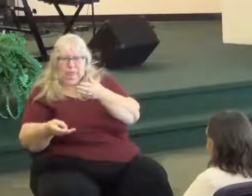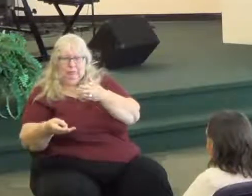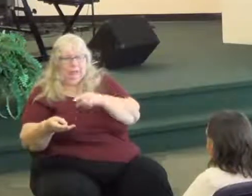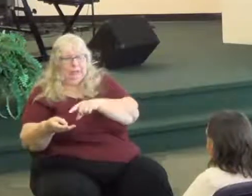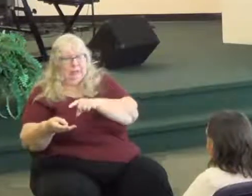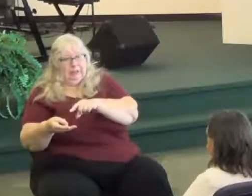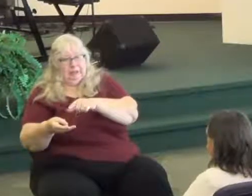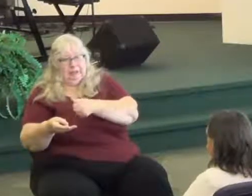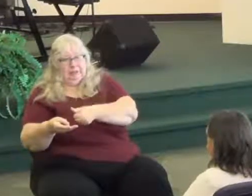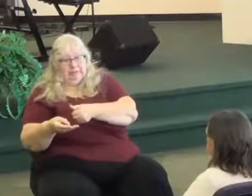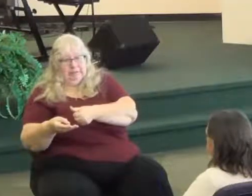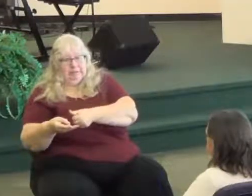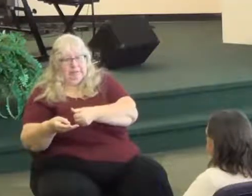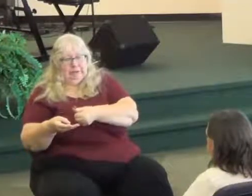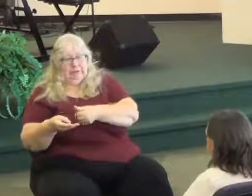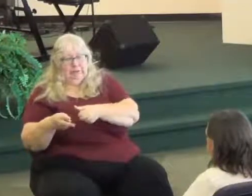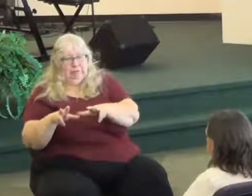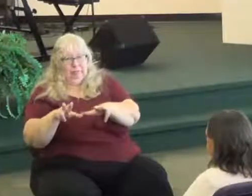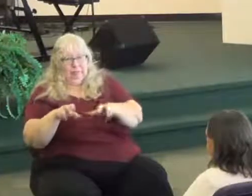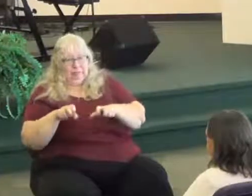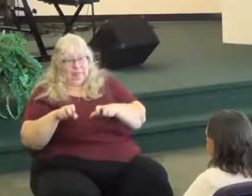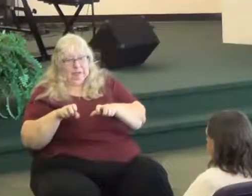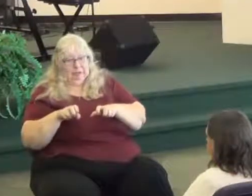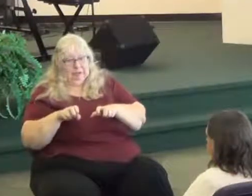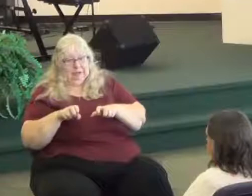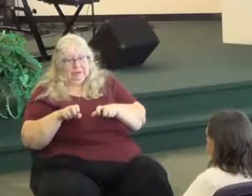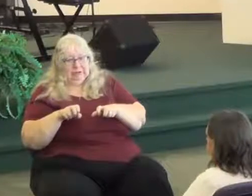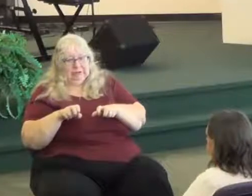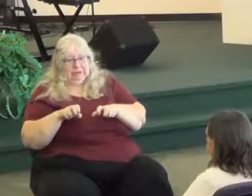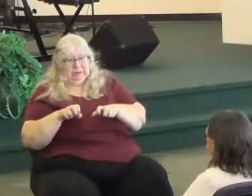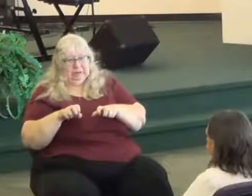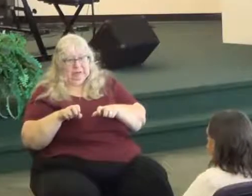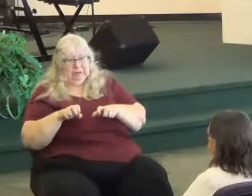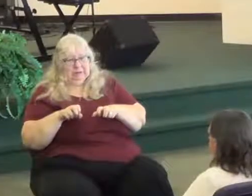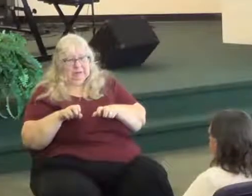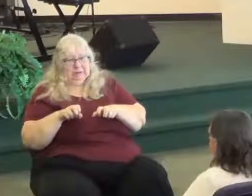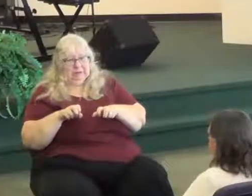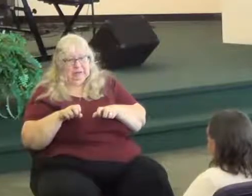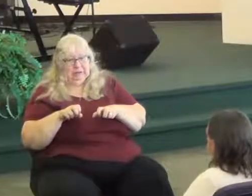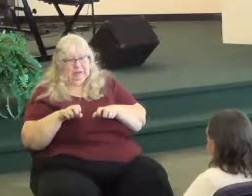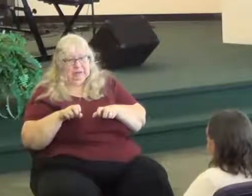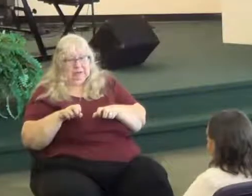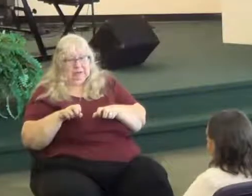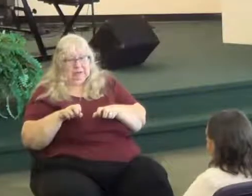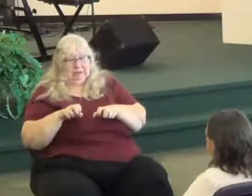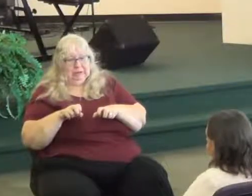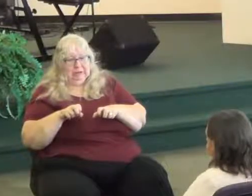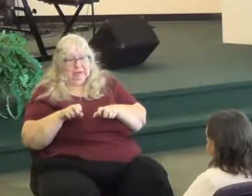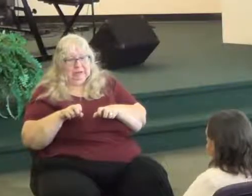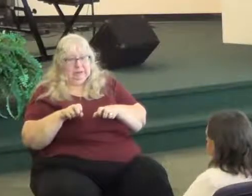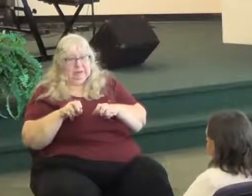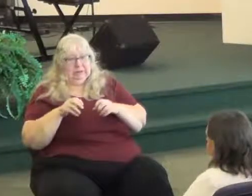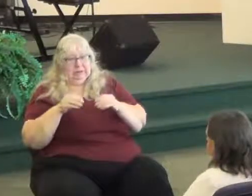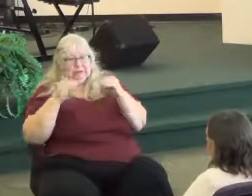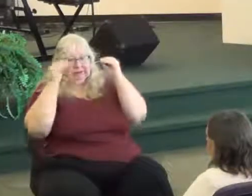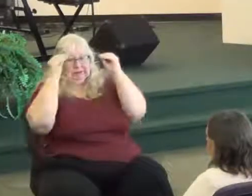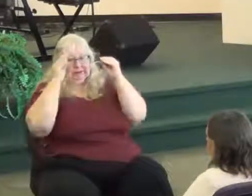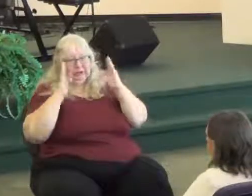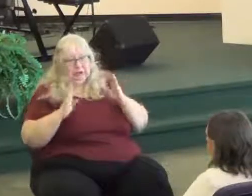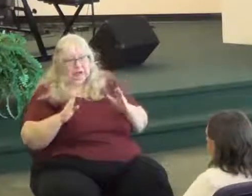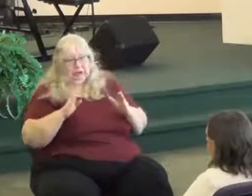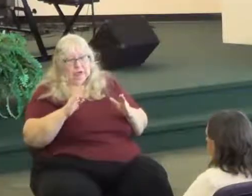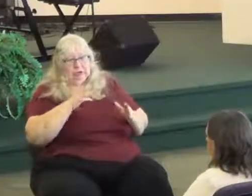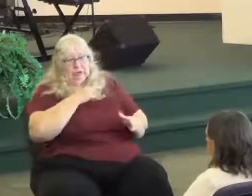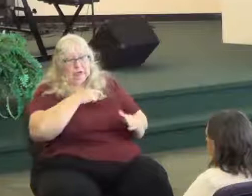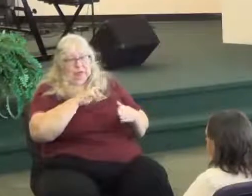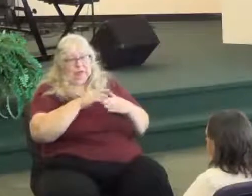worker, that he can heal. And so you have the scribes and the Pharisees, the teachers of law, and they're sitting back going, okay, what's he going to do? Let's watch this. Let's watch this